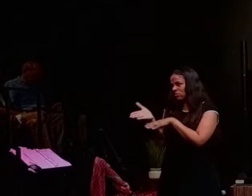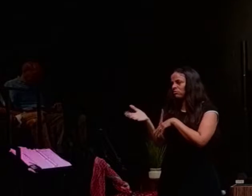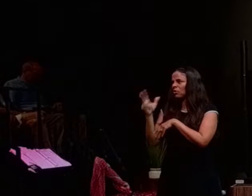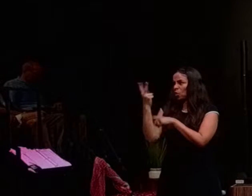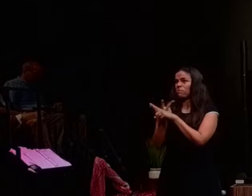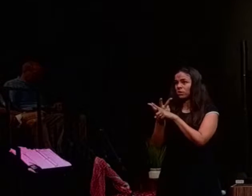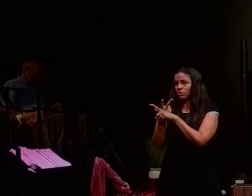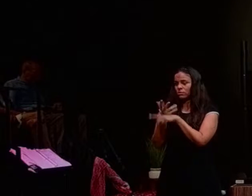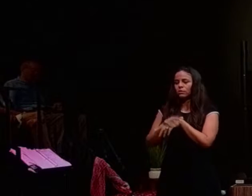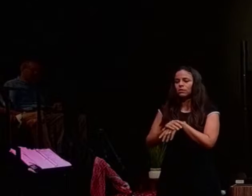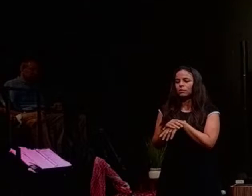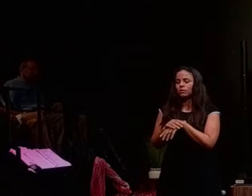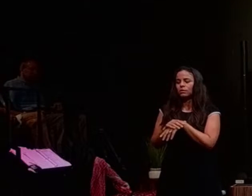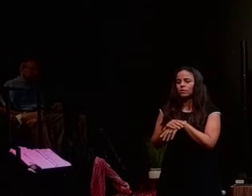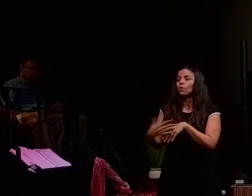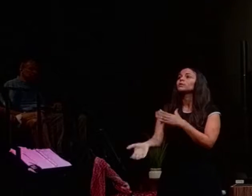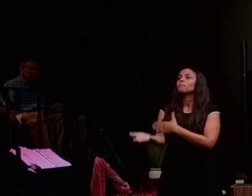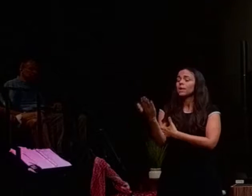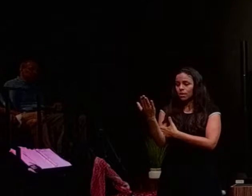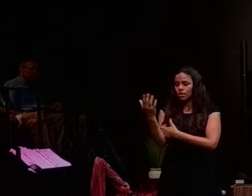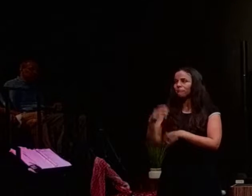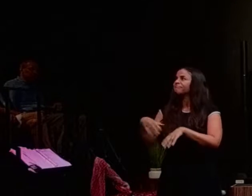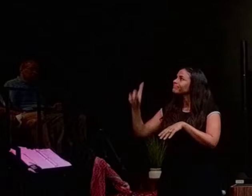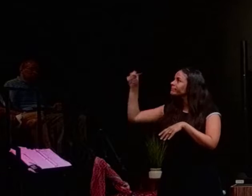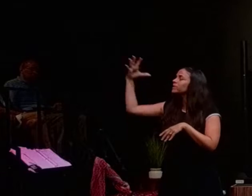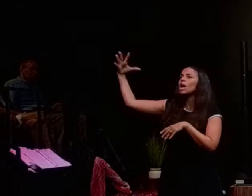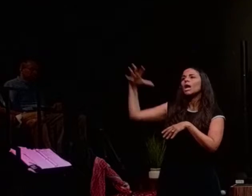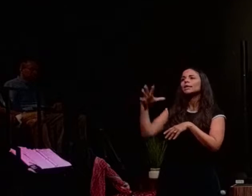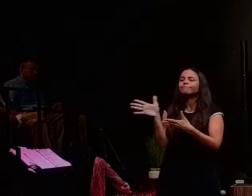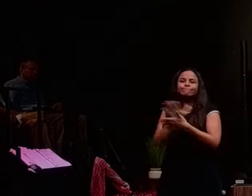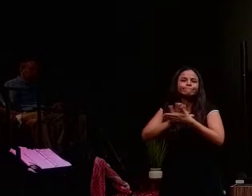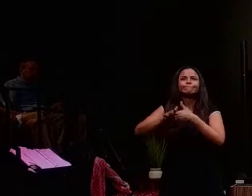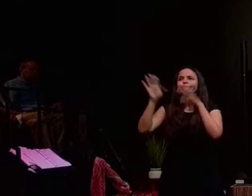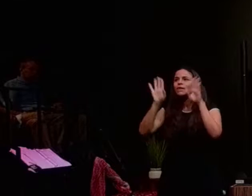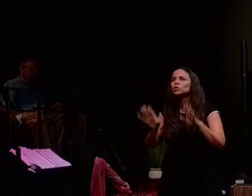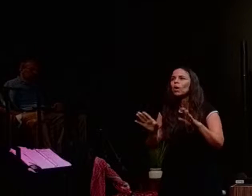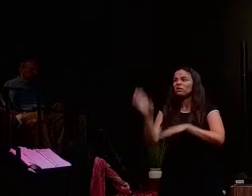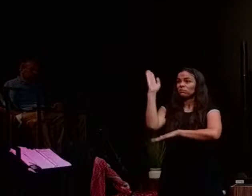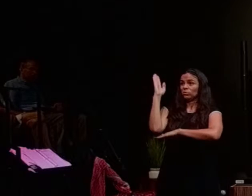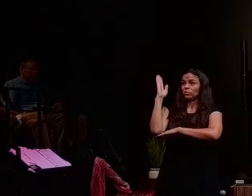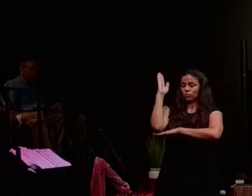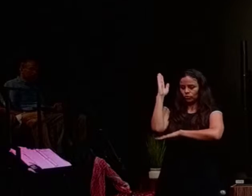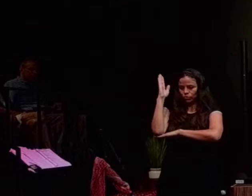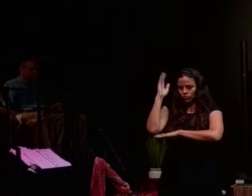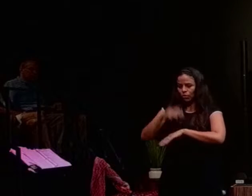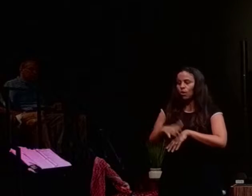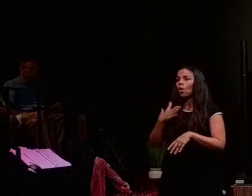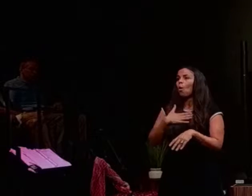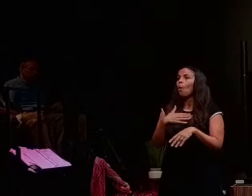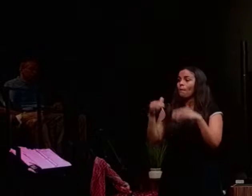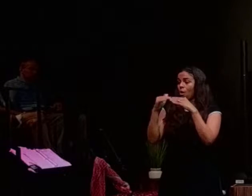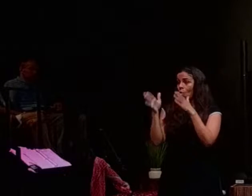and partner and I was at Monday, and sunny outside, nice day. About noon, partner and I are taking a